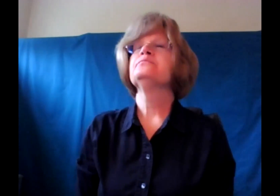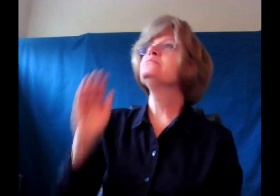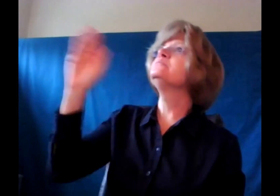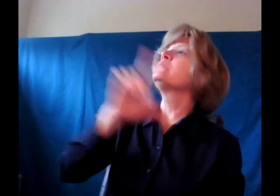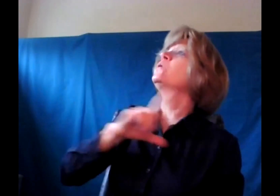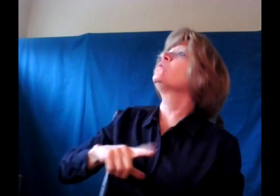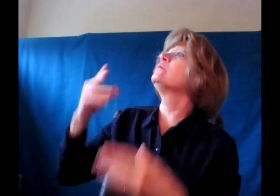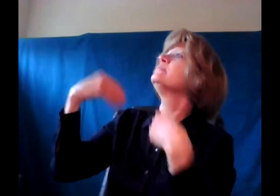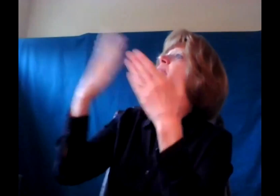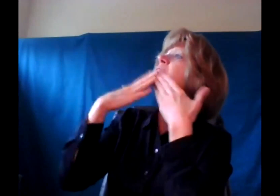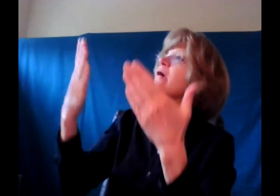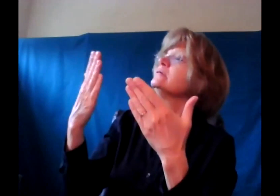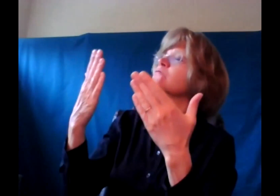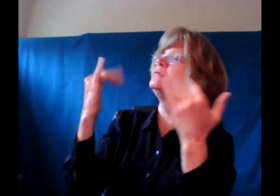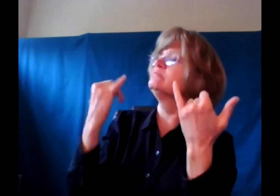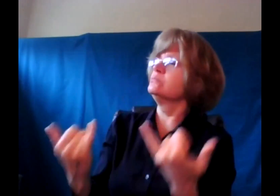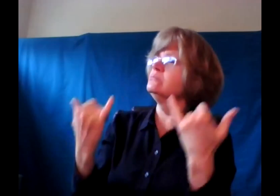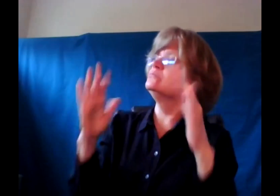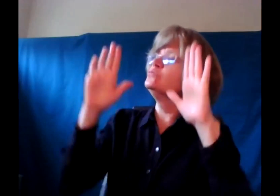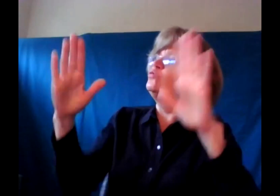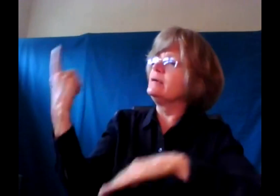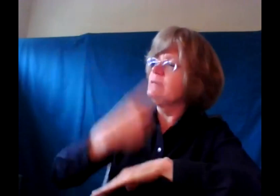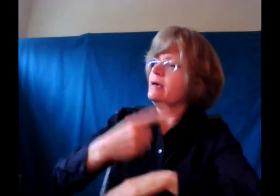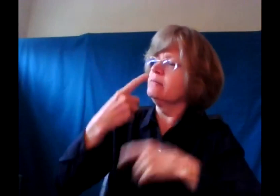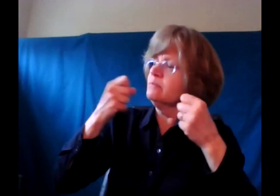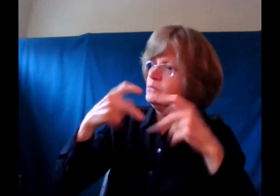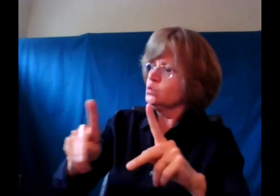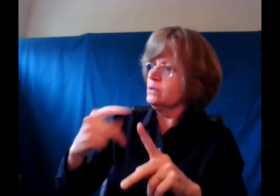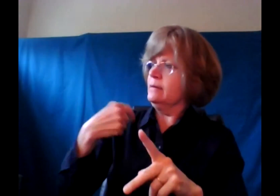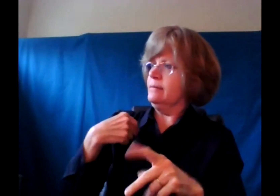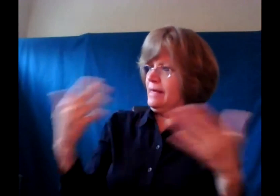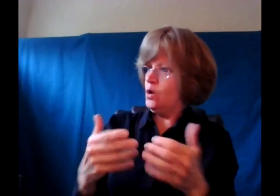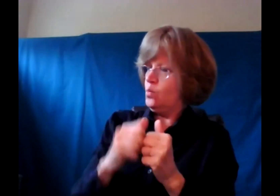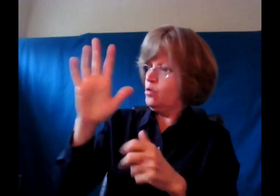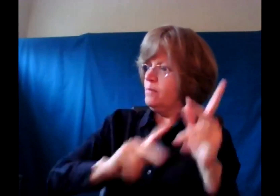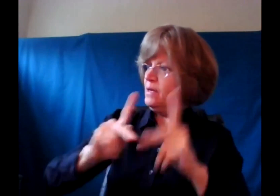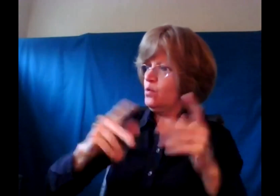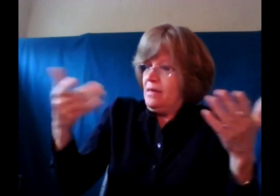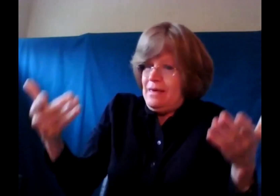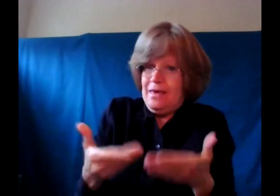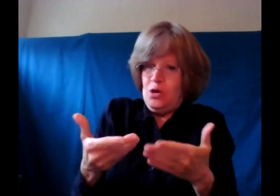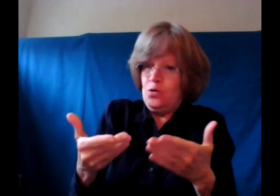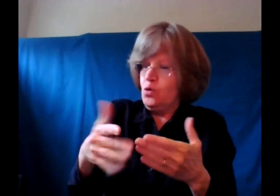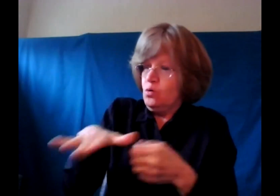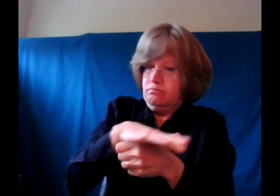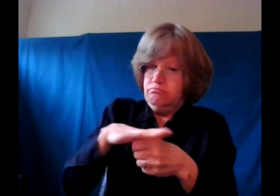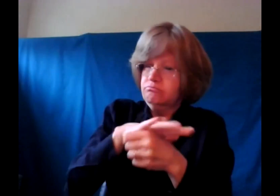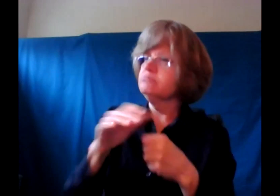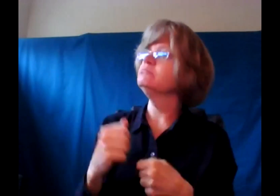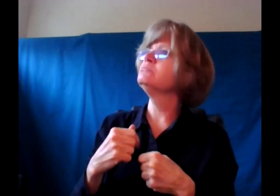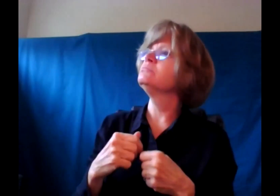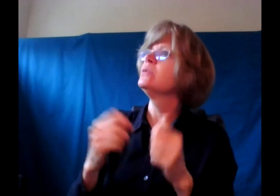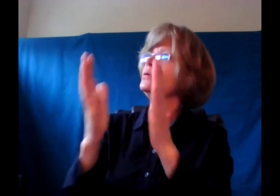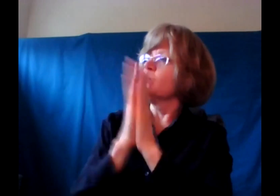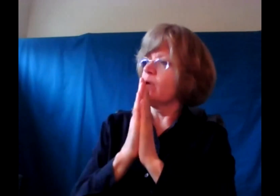Lord, we give you thanks for this great day and for the opportunity to be here with your people in this part of the vineyard. We pray that